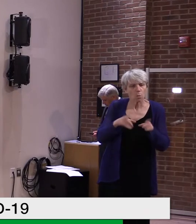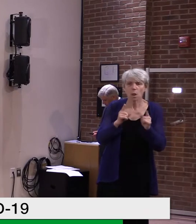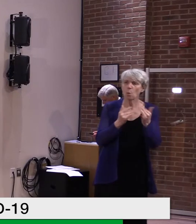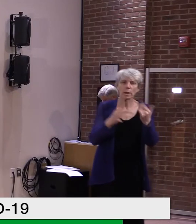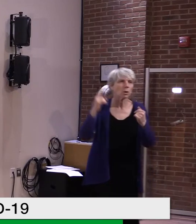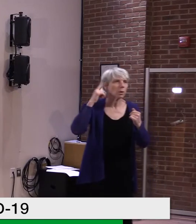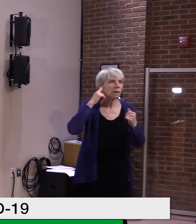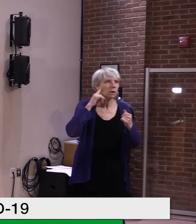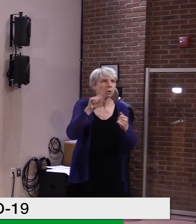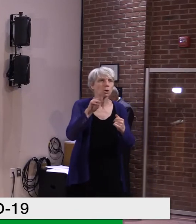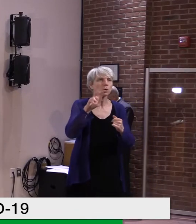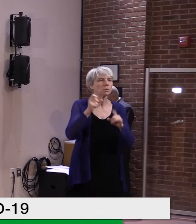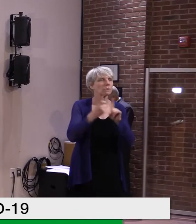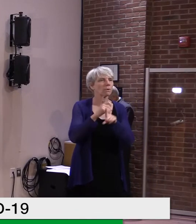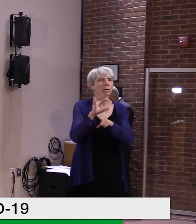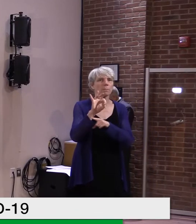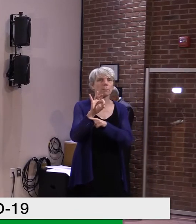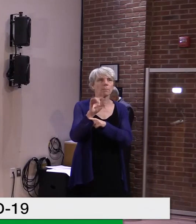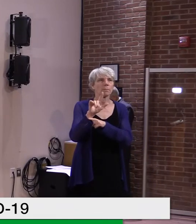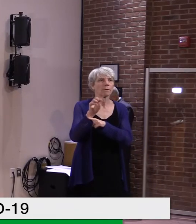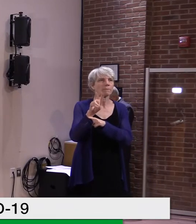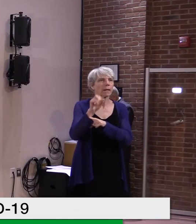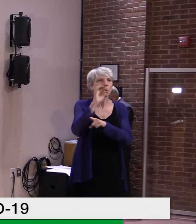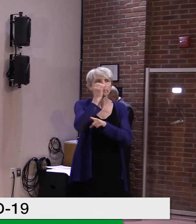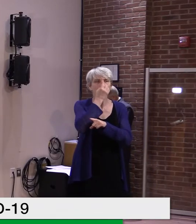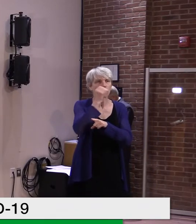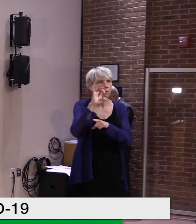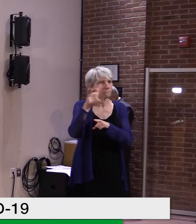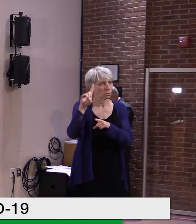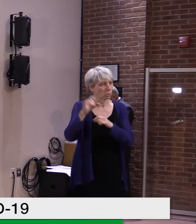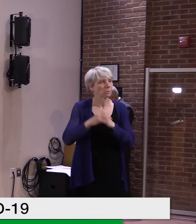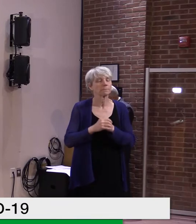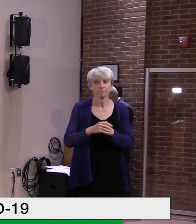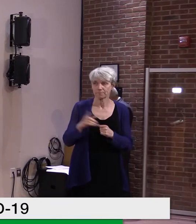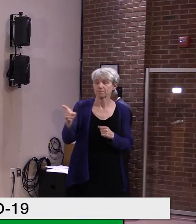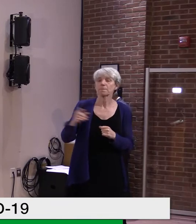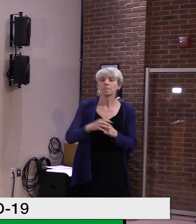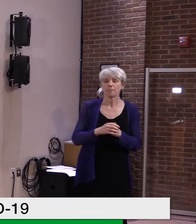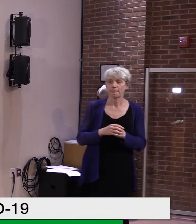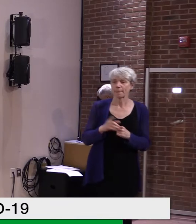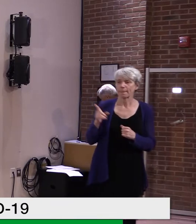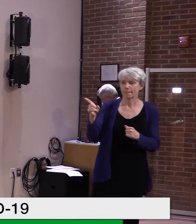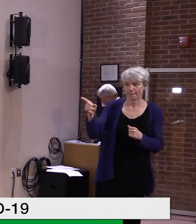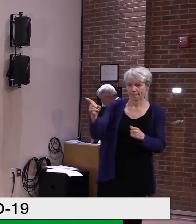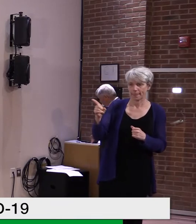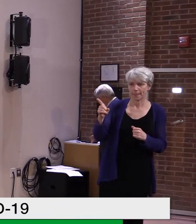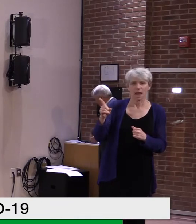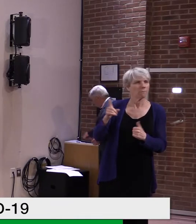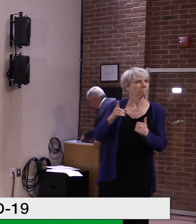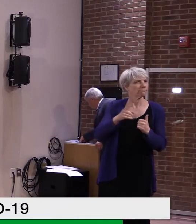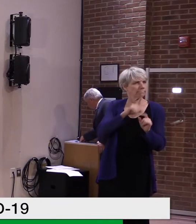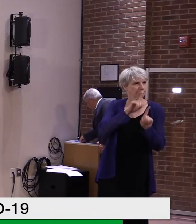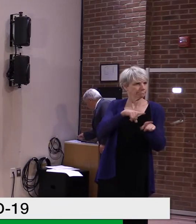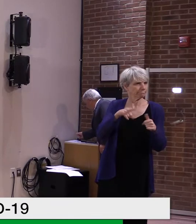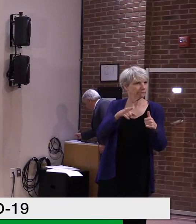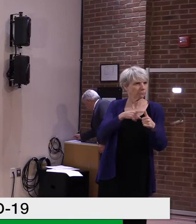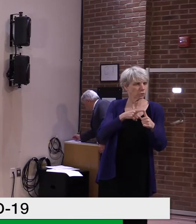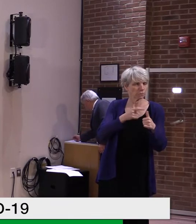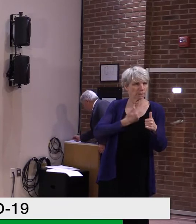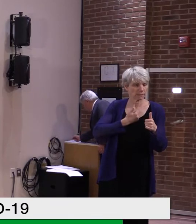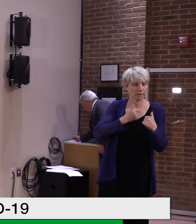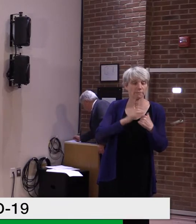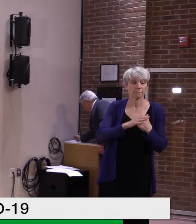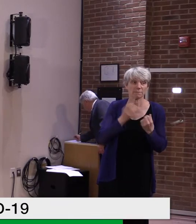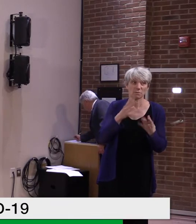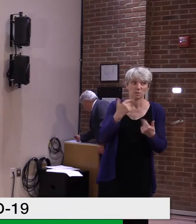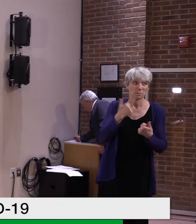going to do. Greg, maybe before they add to that, I just want to say that this is all